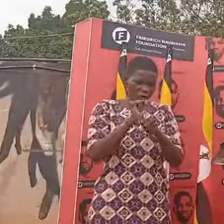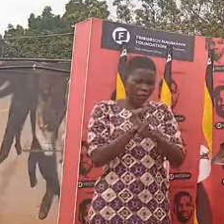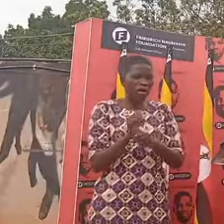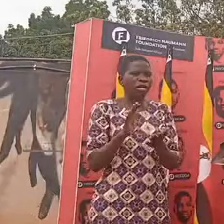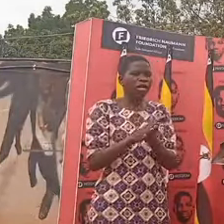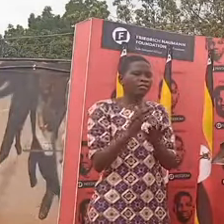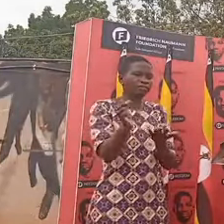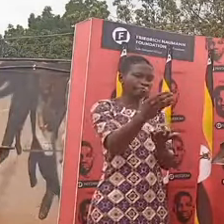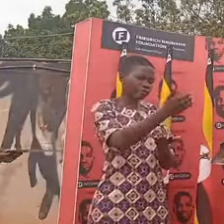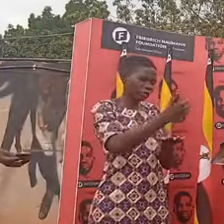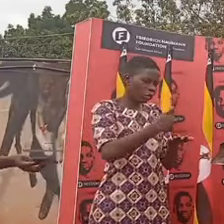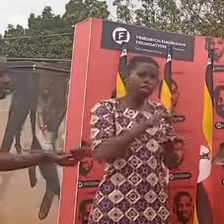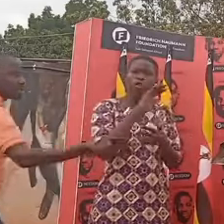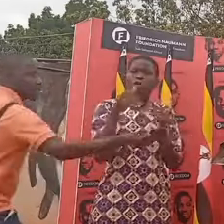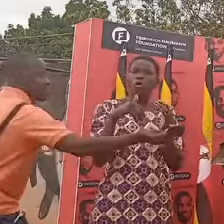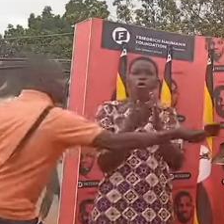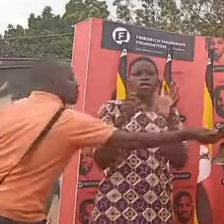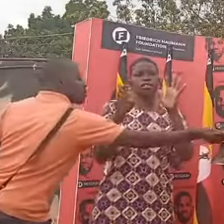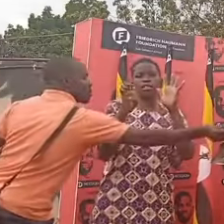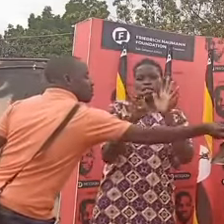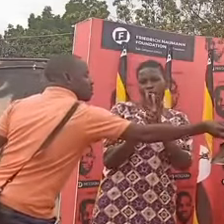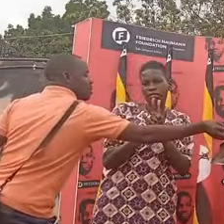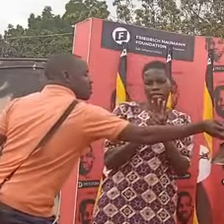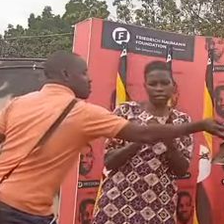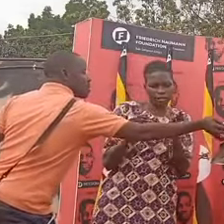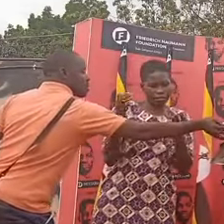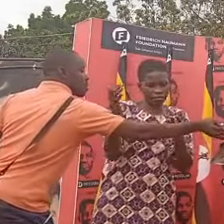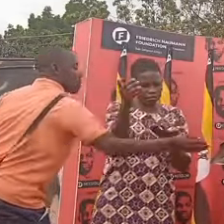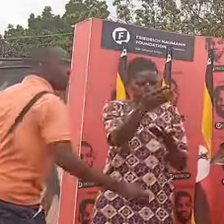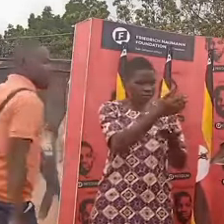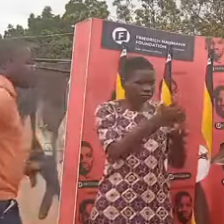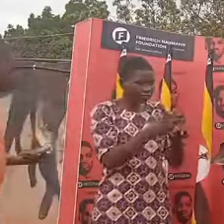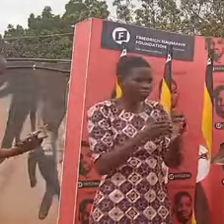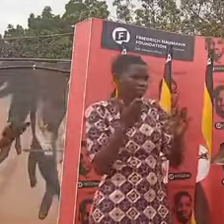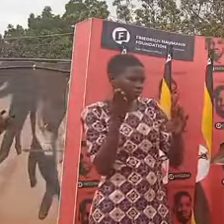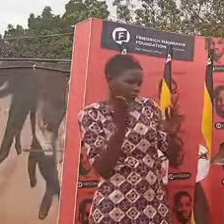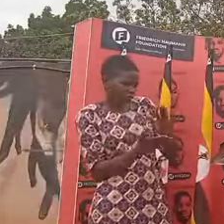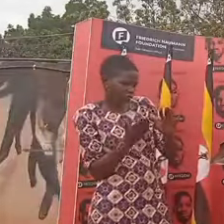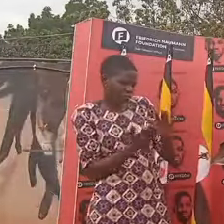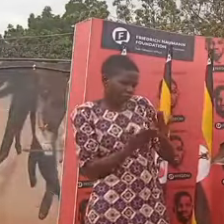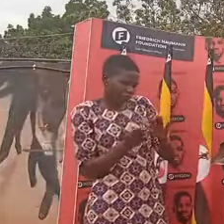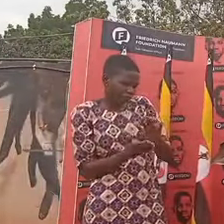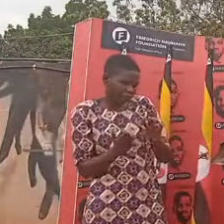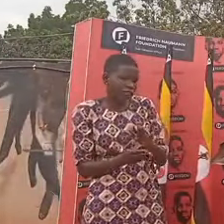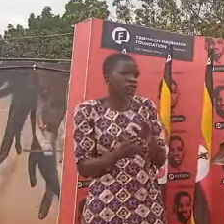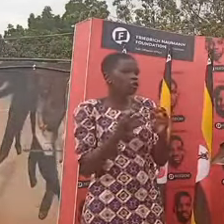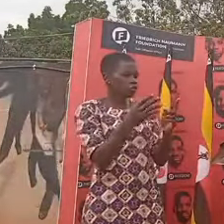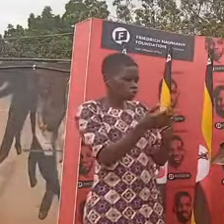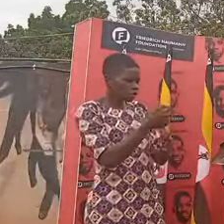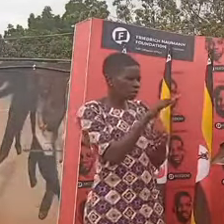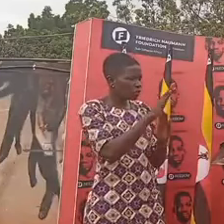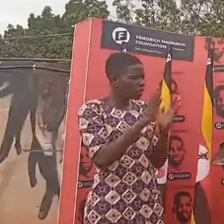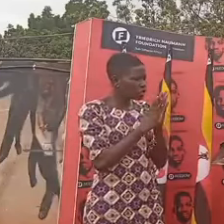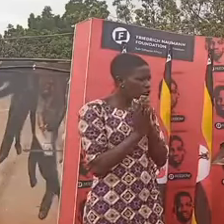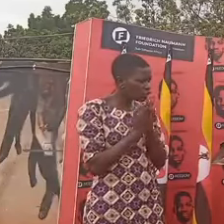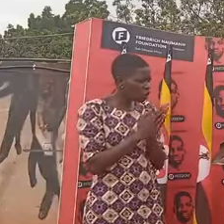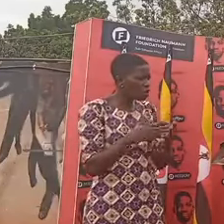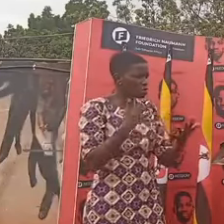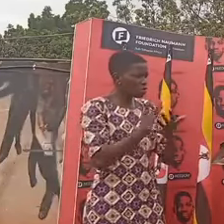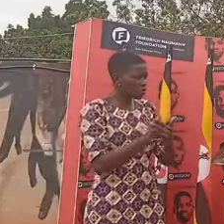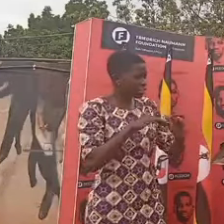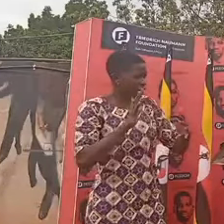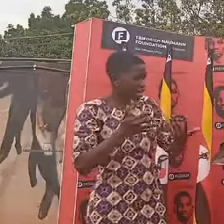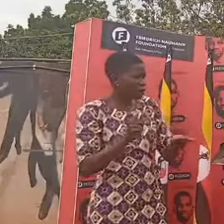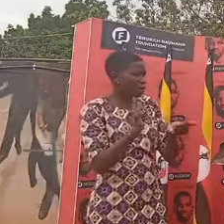never let one of us go away, Maget, to watch up stories is our way. Tukunganya obujulizi bonna bwe twetaagisa tukola okunoonyereza